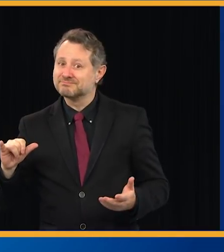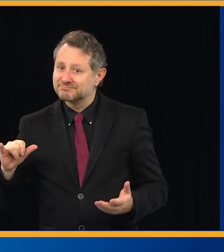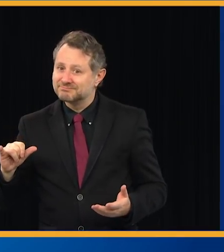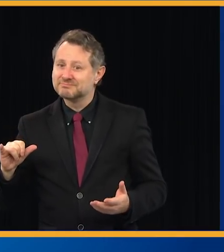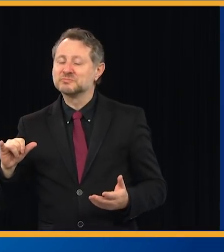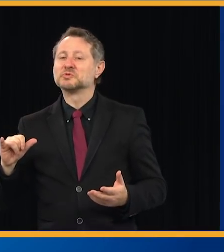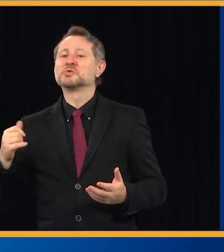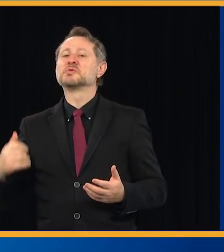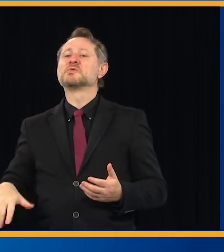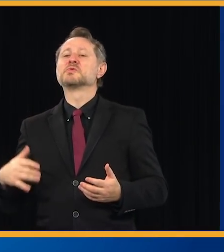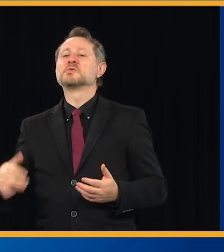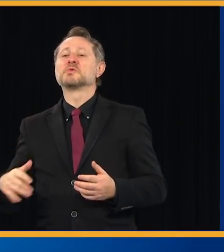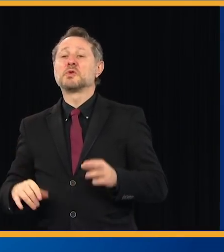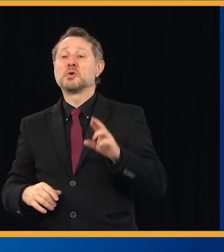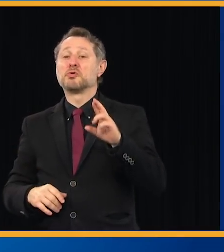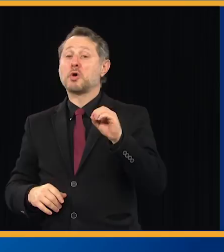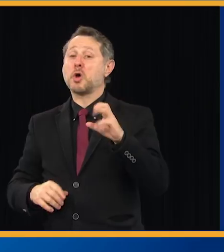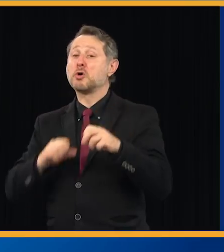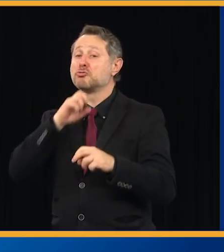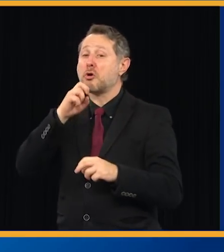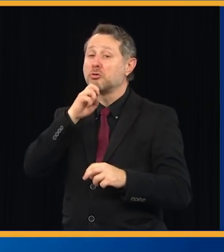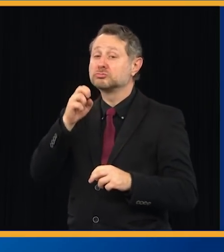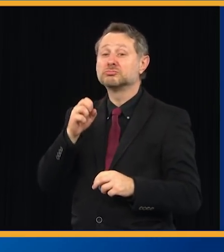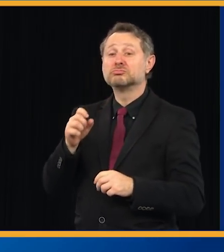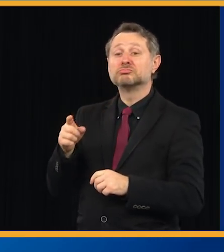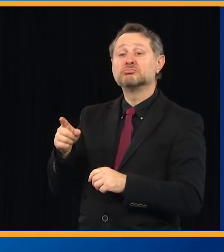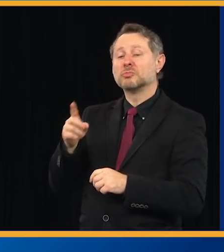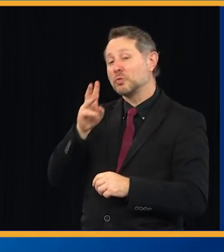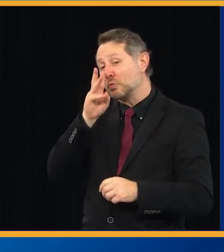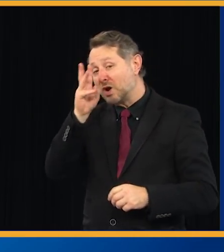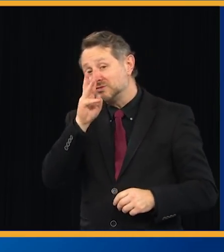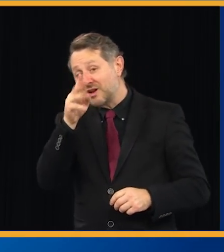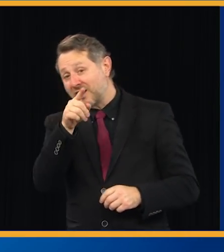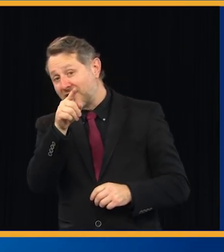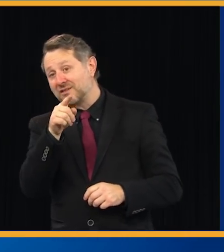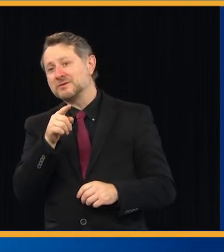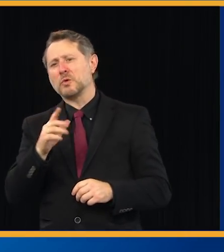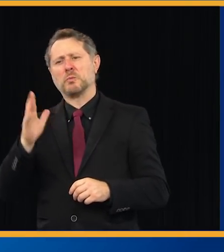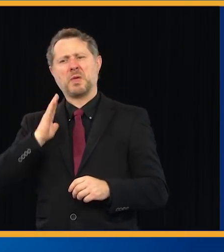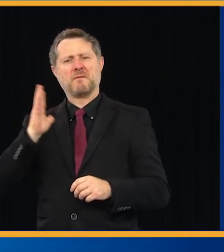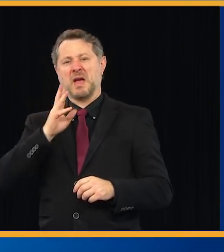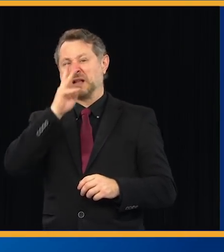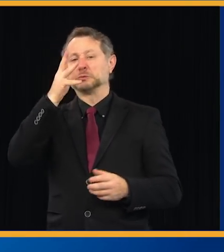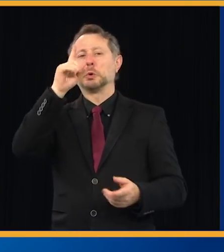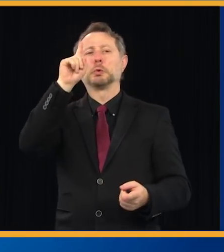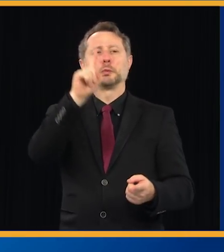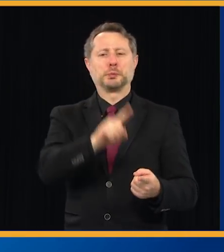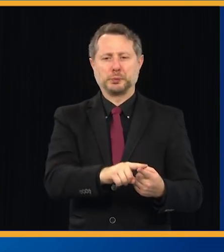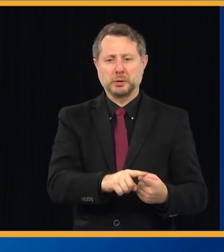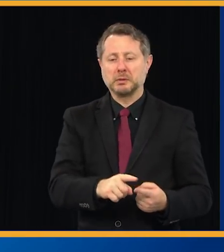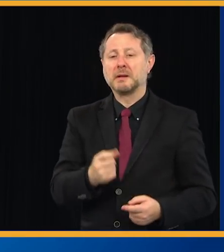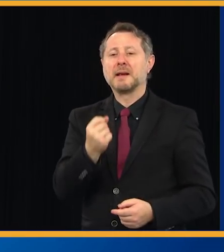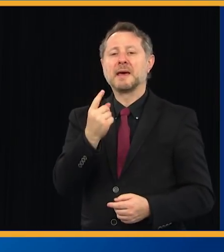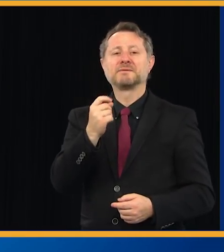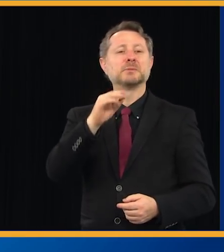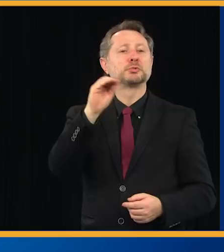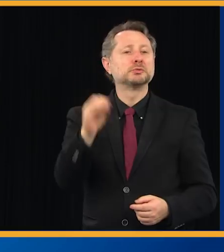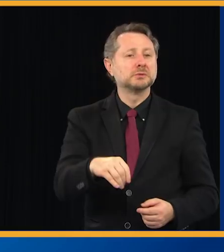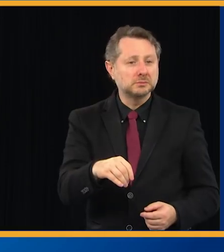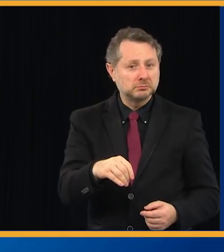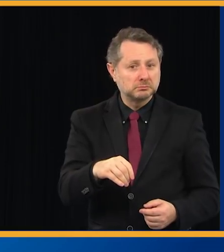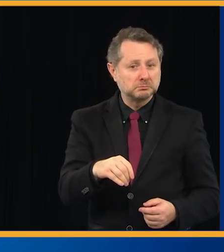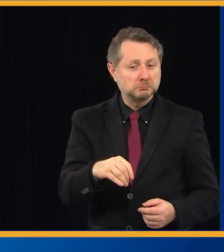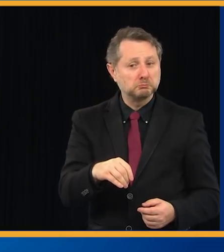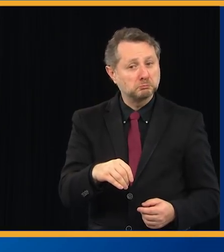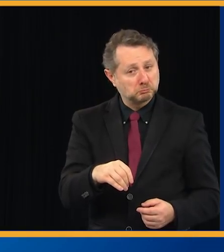you. Rockland, Westchester, which is where we did have a problem, that's down to 11%. When you look at the